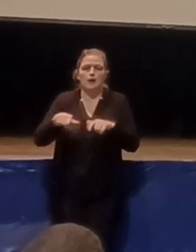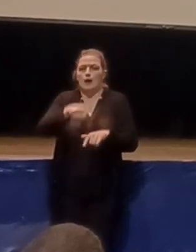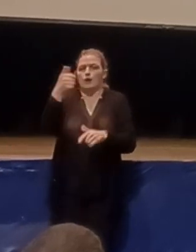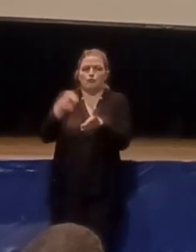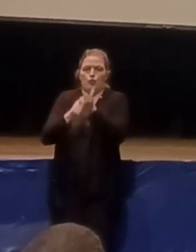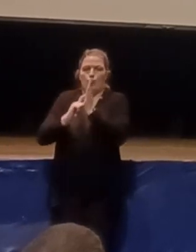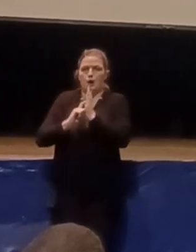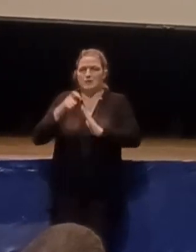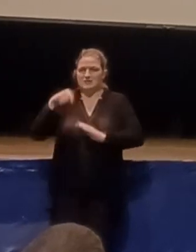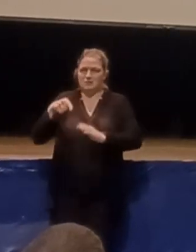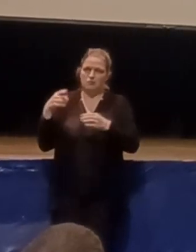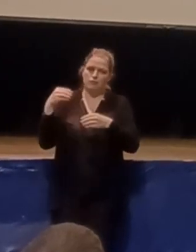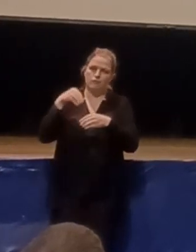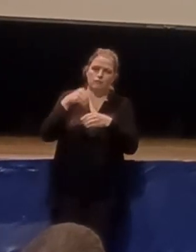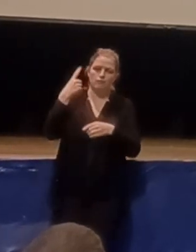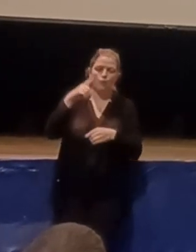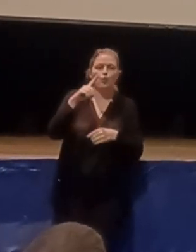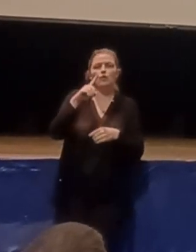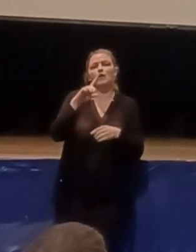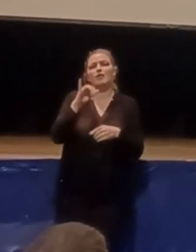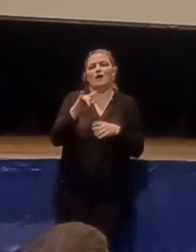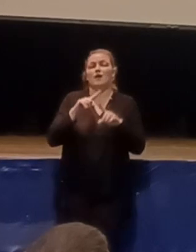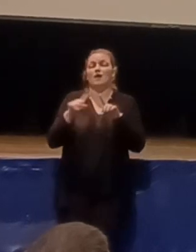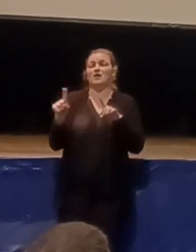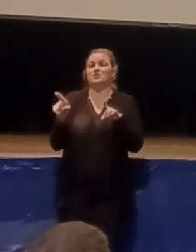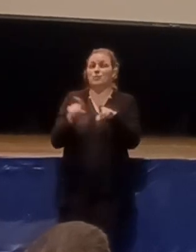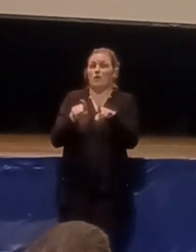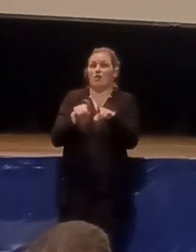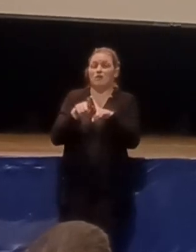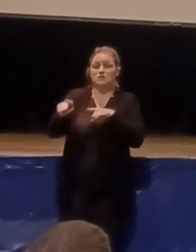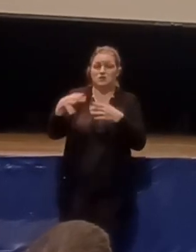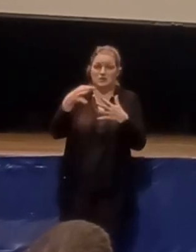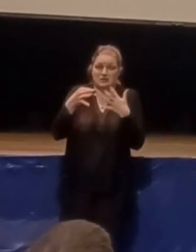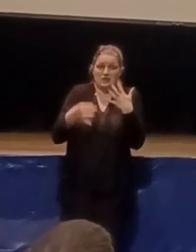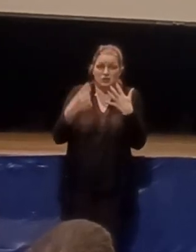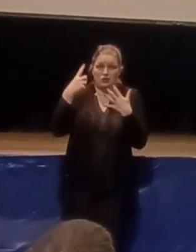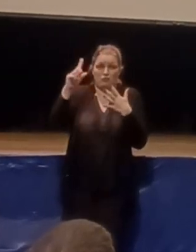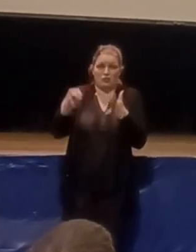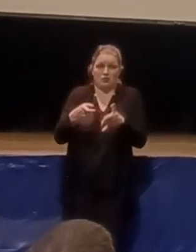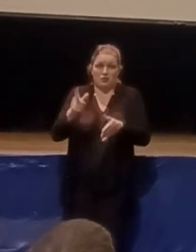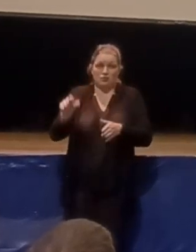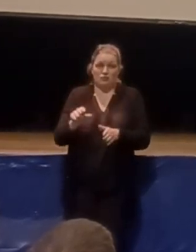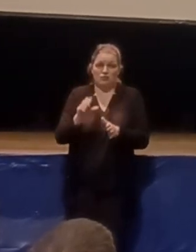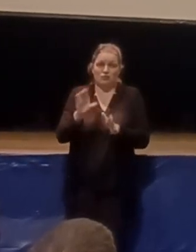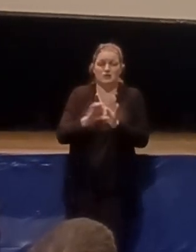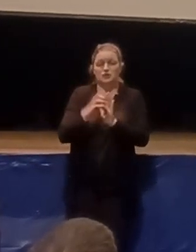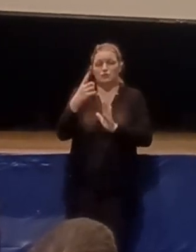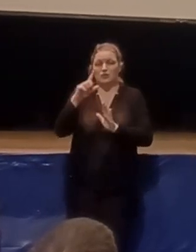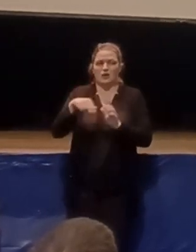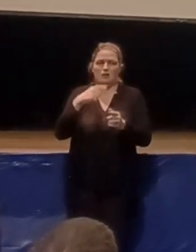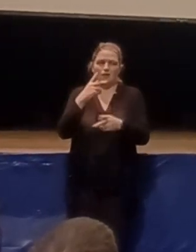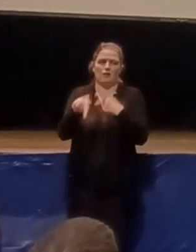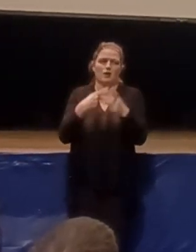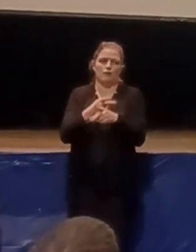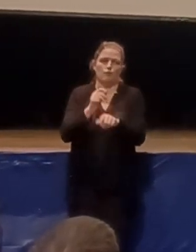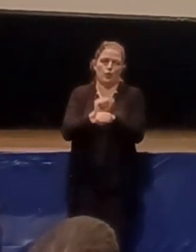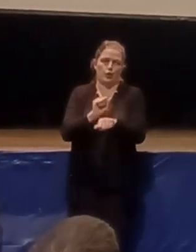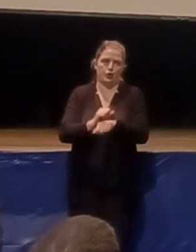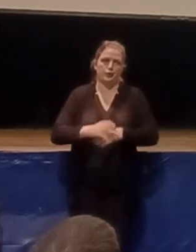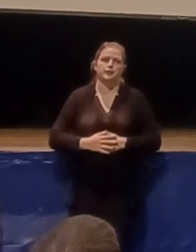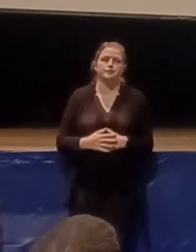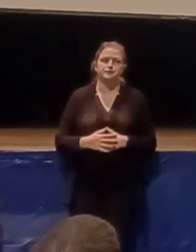go through that disposition, as well as the selection criteria associated with that work. And then